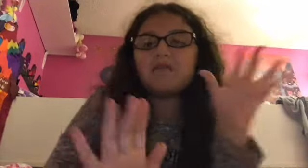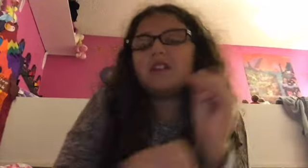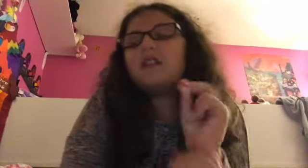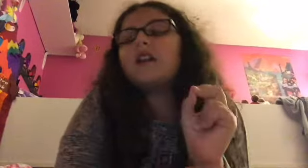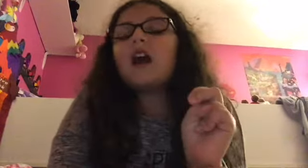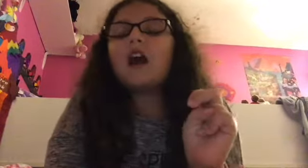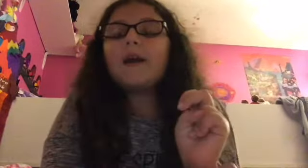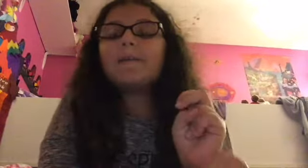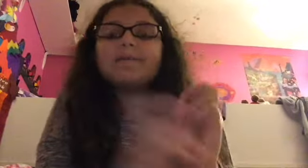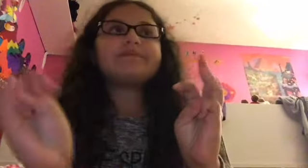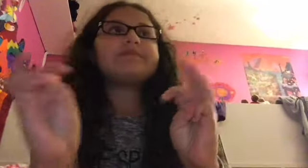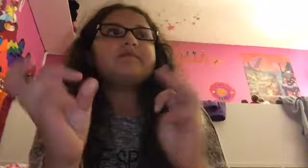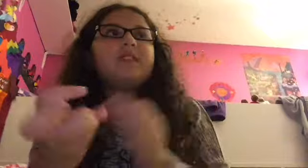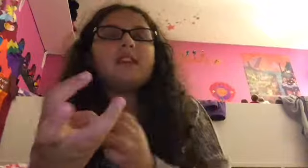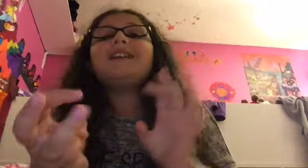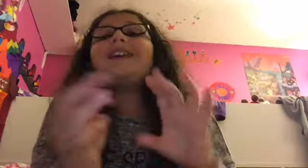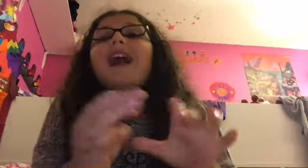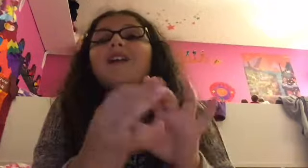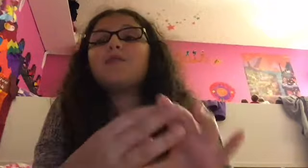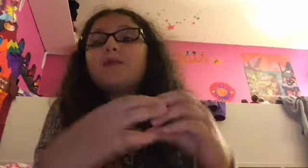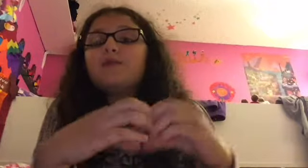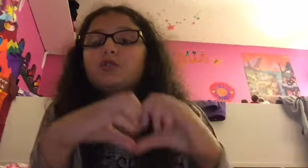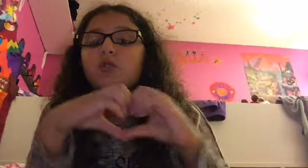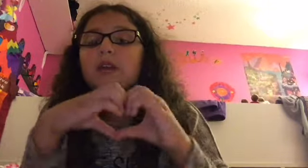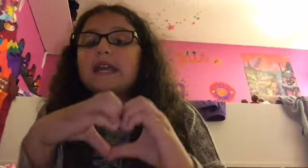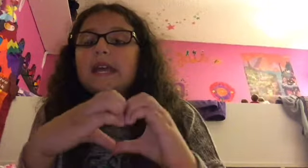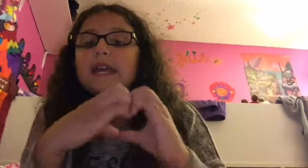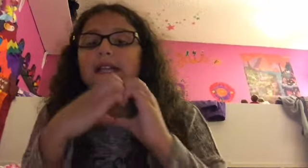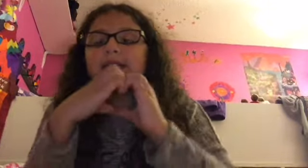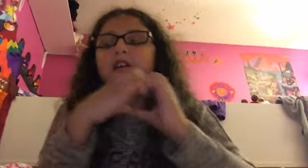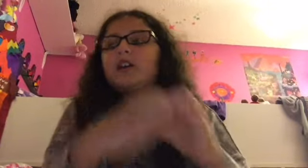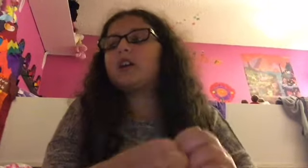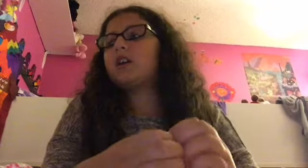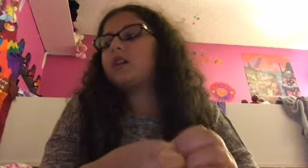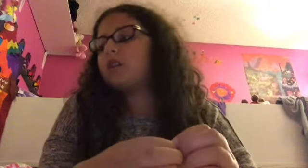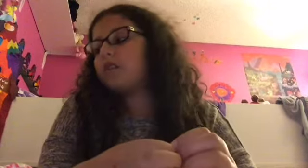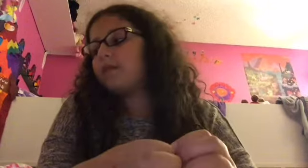But, yeah, I hope you enjoyed. And,